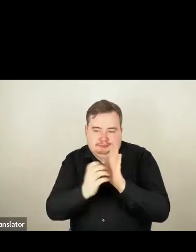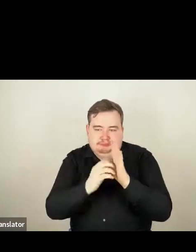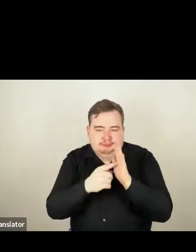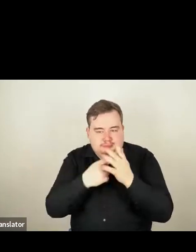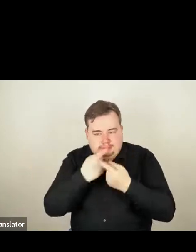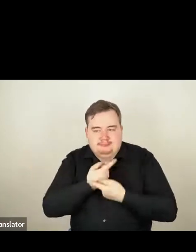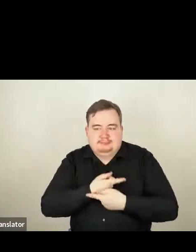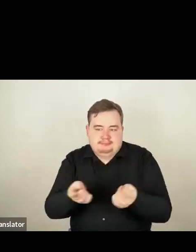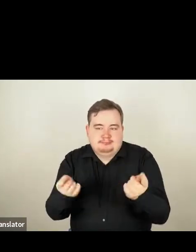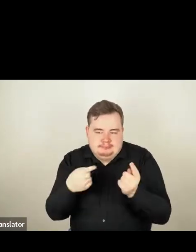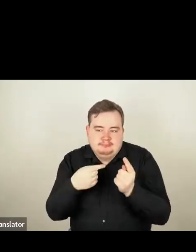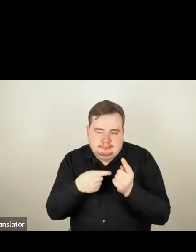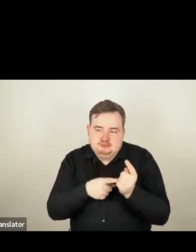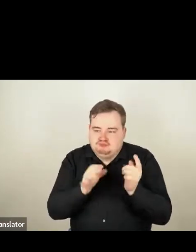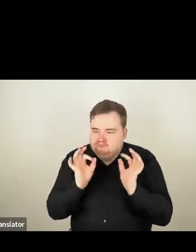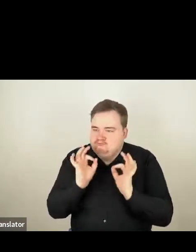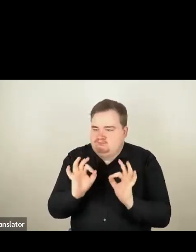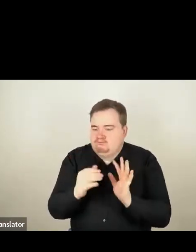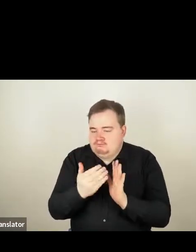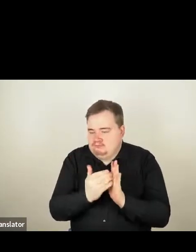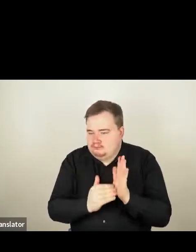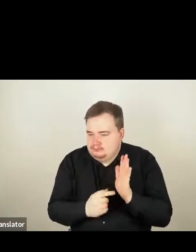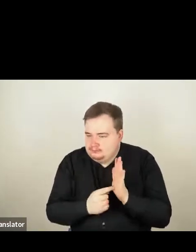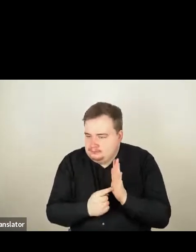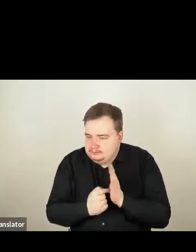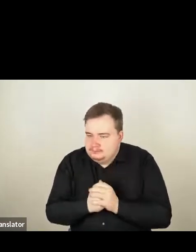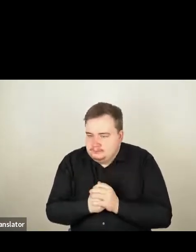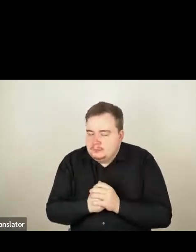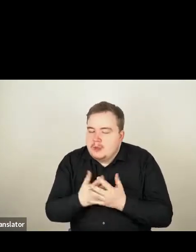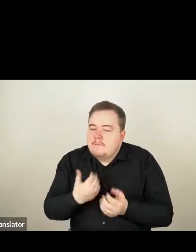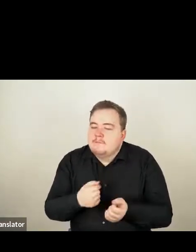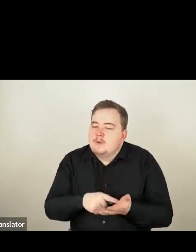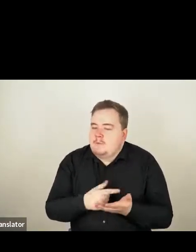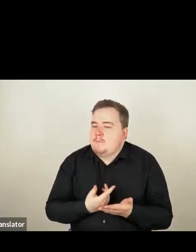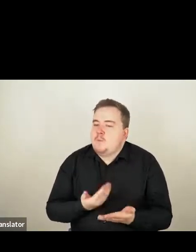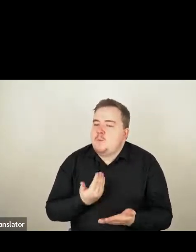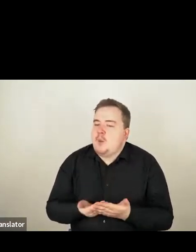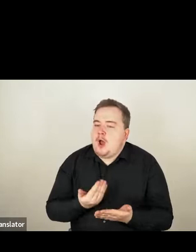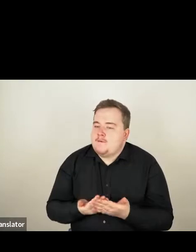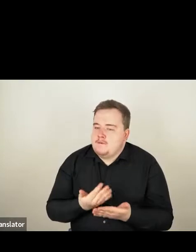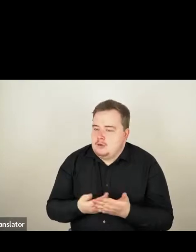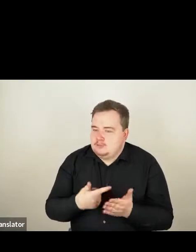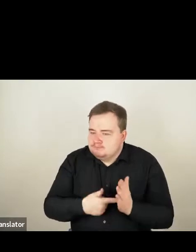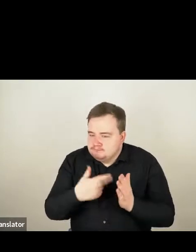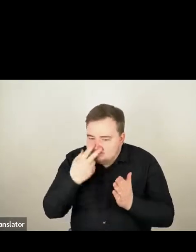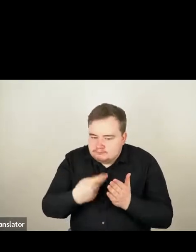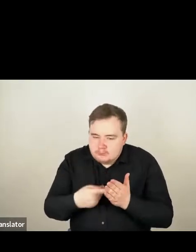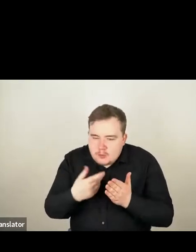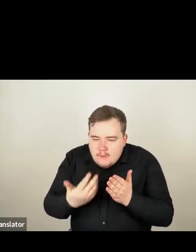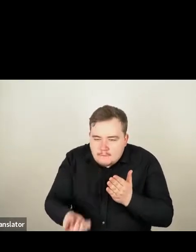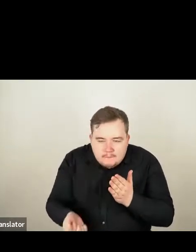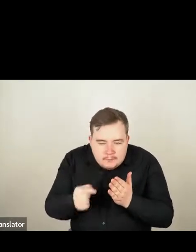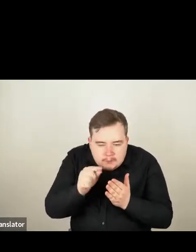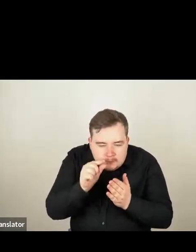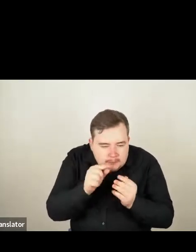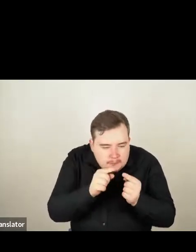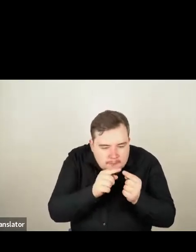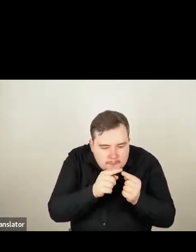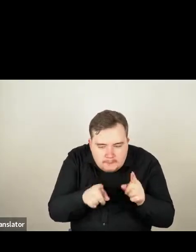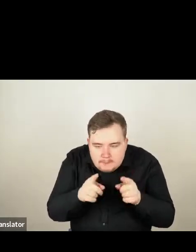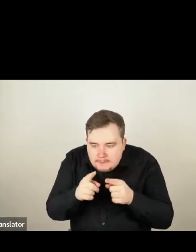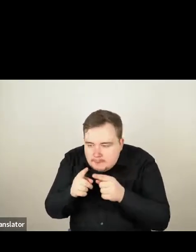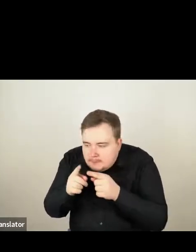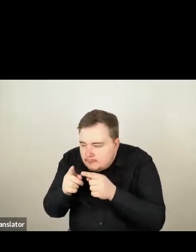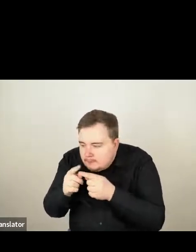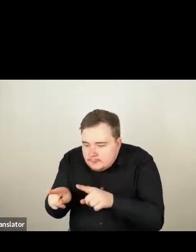strong within this new document. It tells you what are the different actions that can be taken. Now,